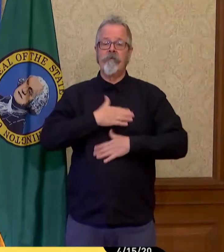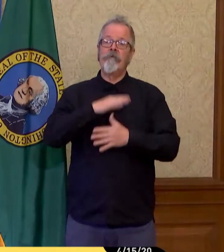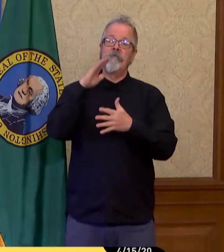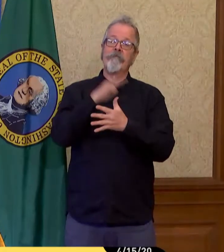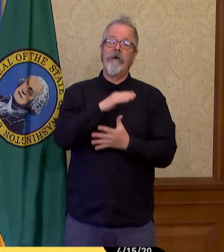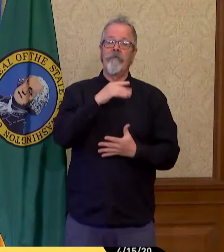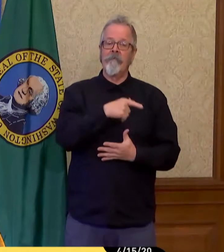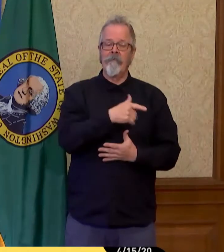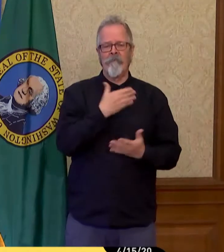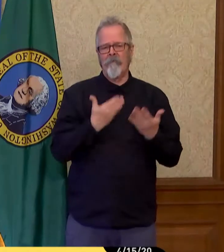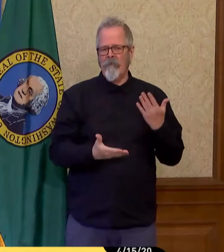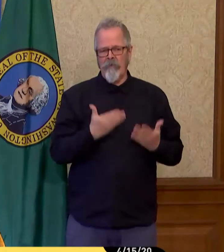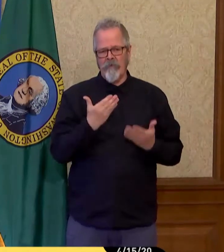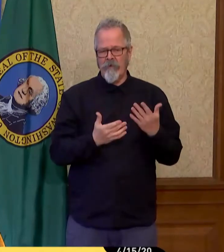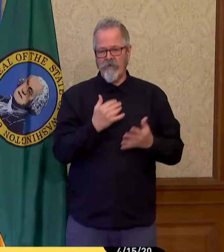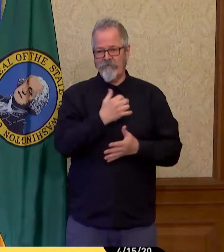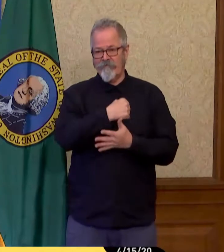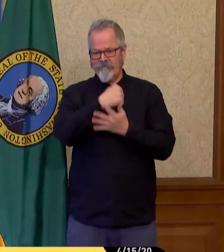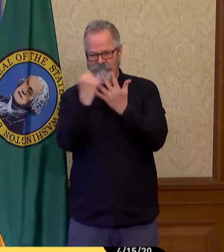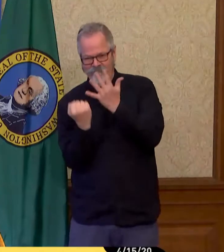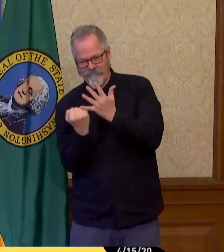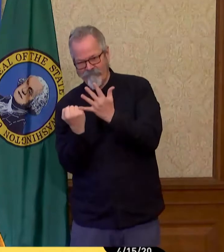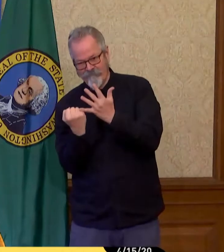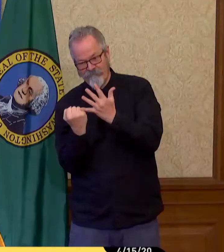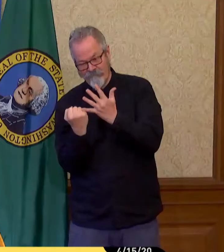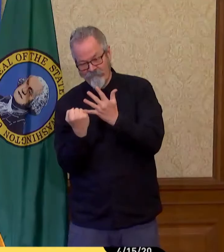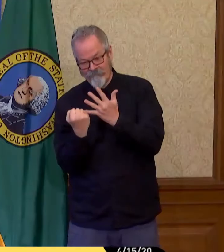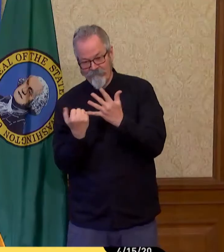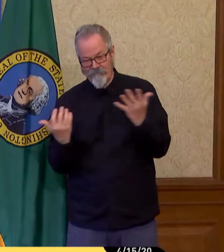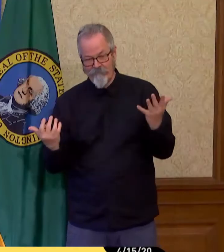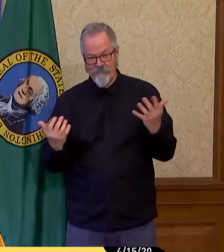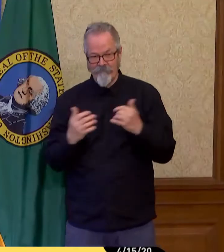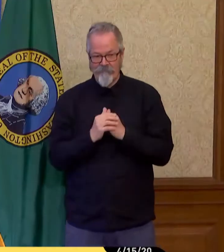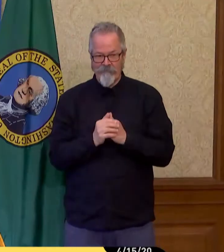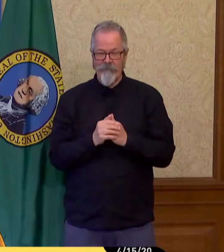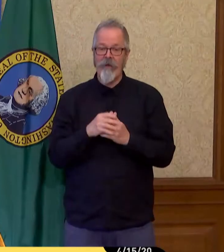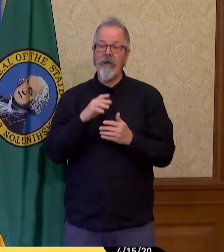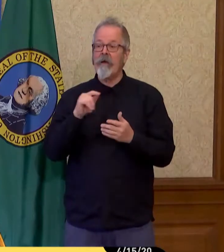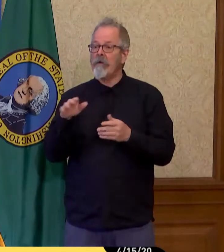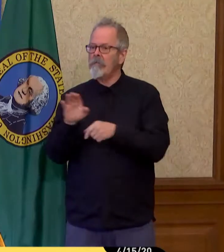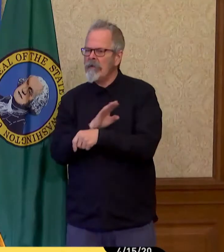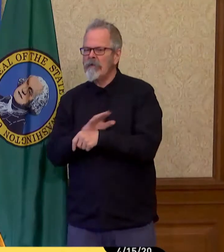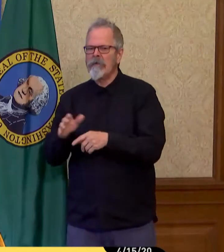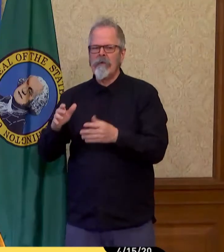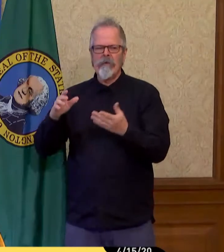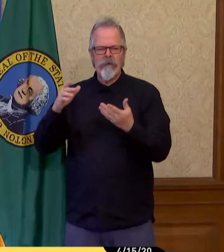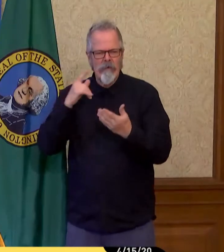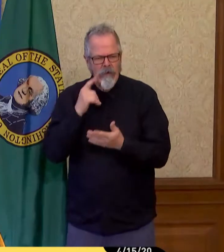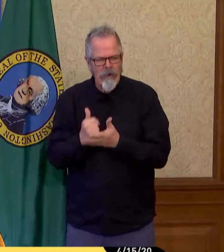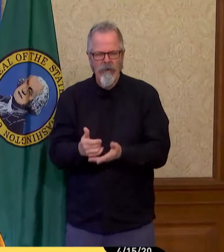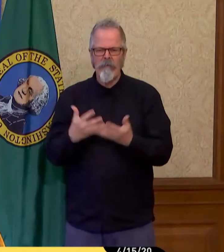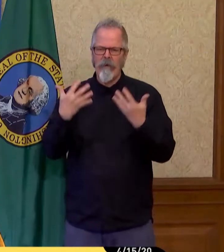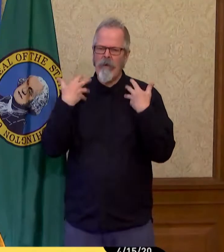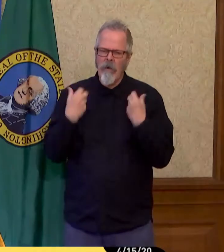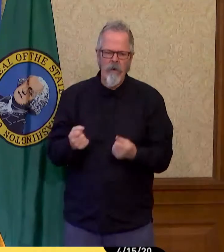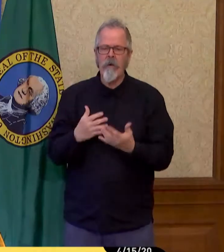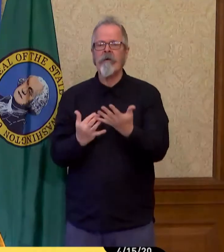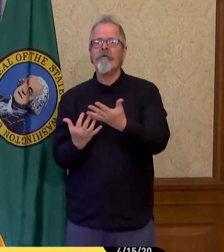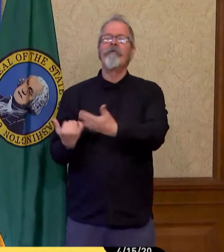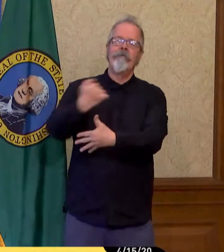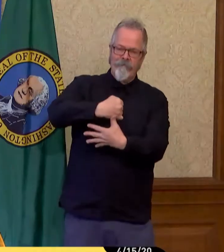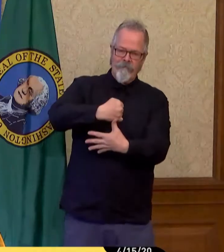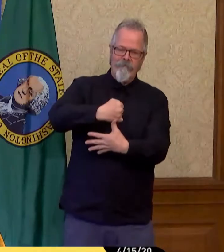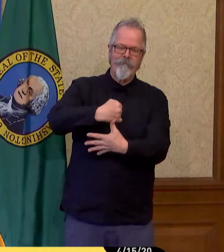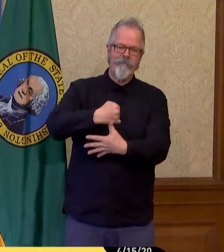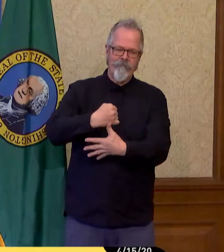otherwise. So it'll be a phased approach. The pace of that will depend largely on the data of how this data responds